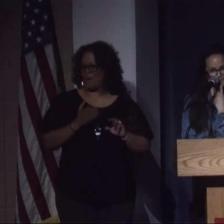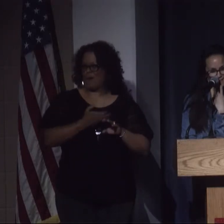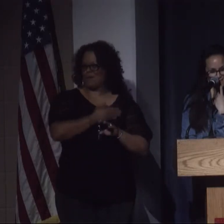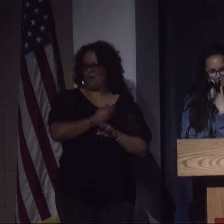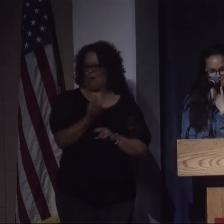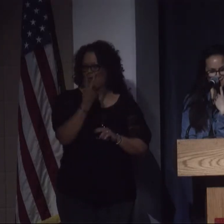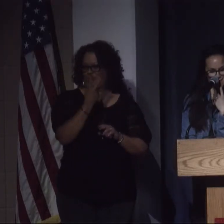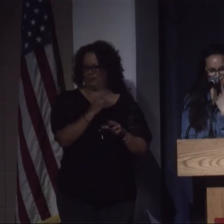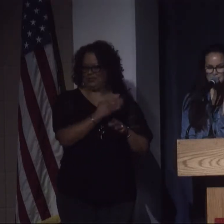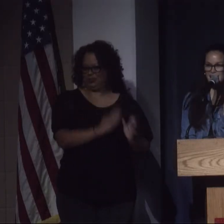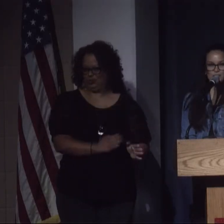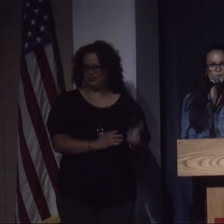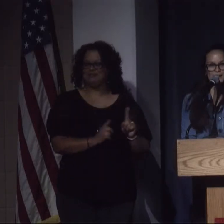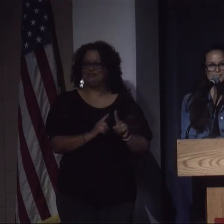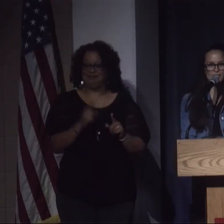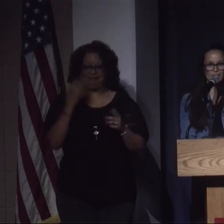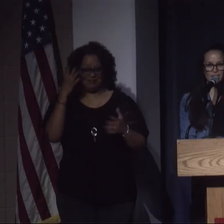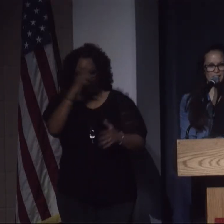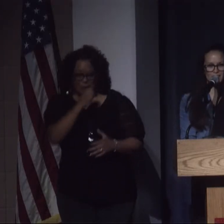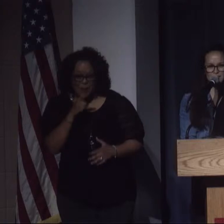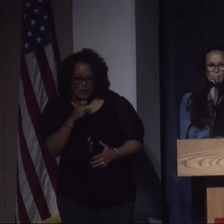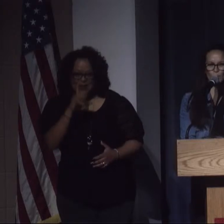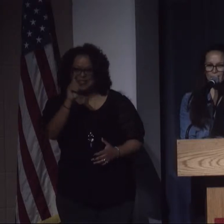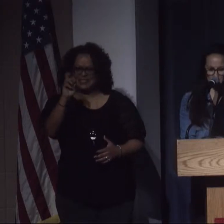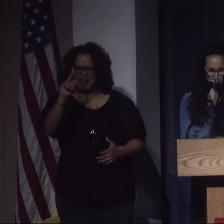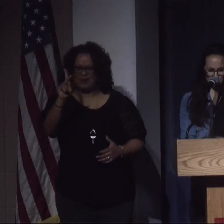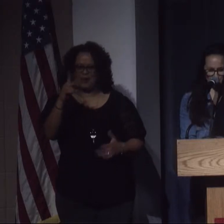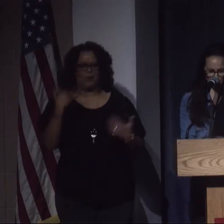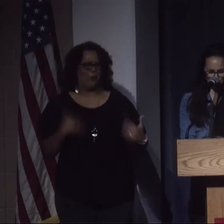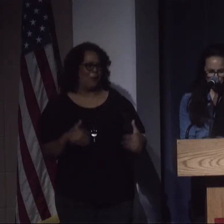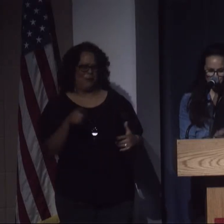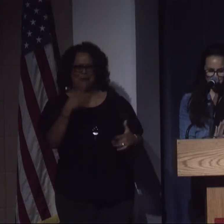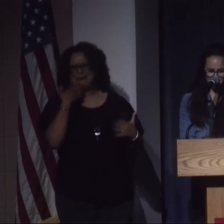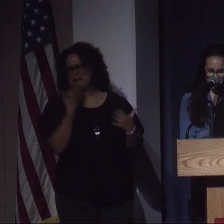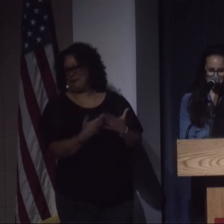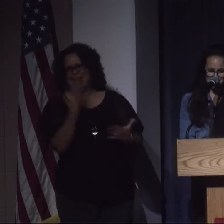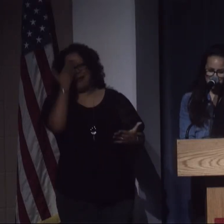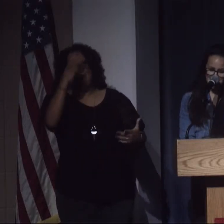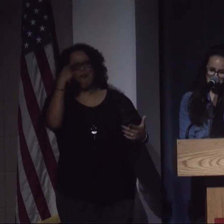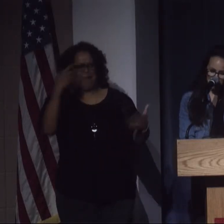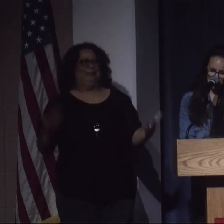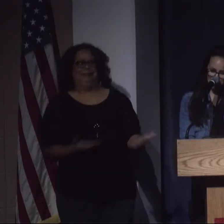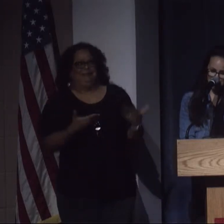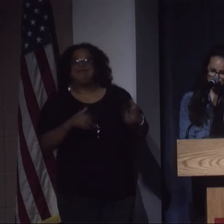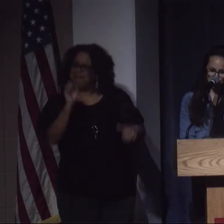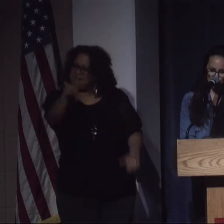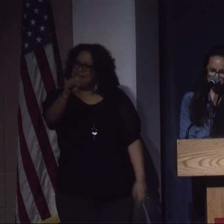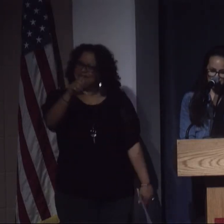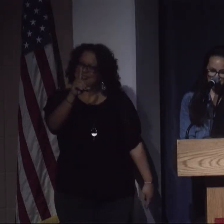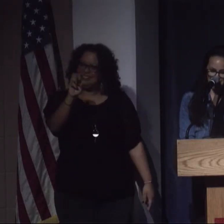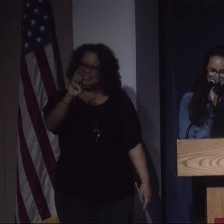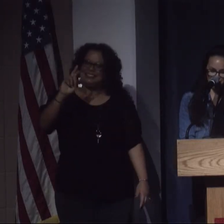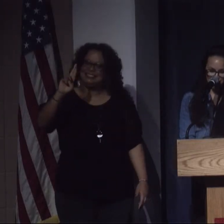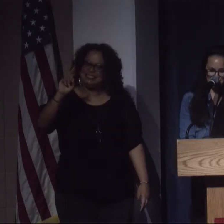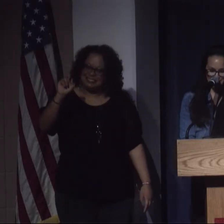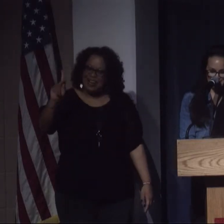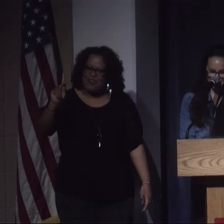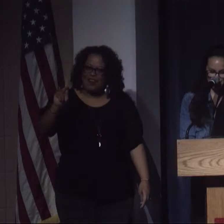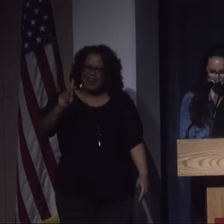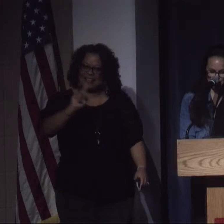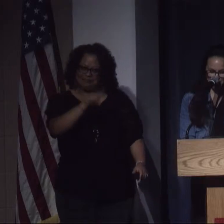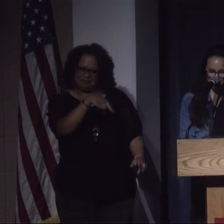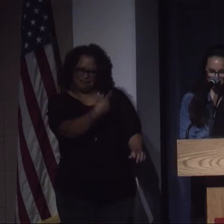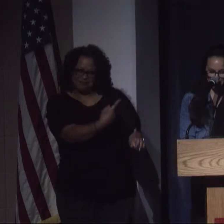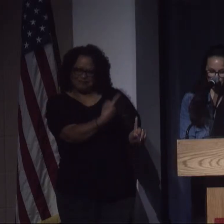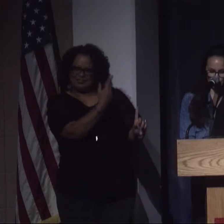guesses? Man, you guys are good. I don't even know why I'm up here. Yes, it is Derek. He is performing Just My